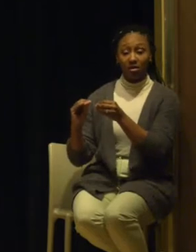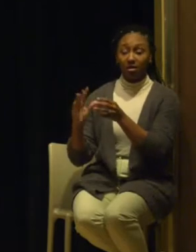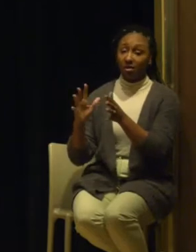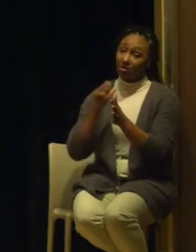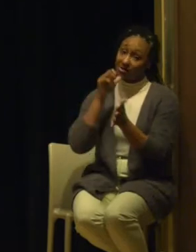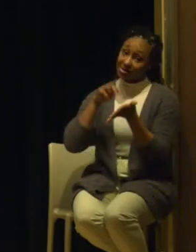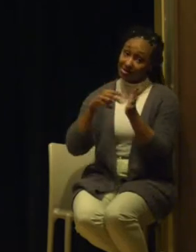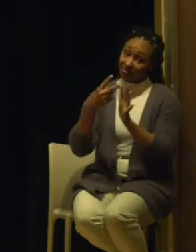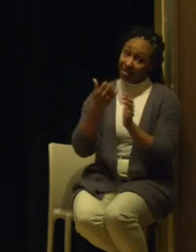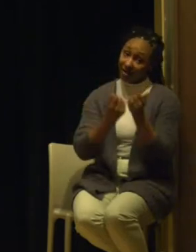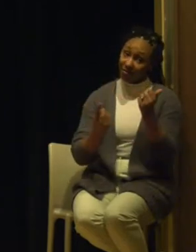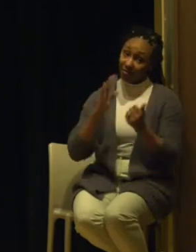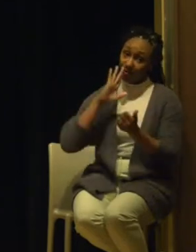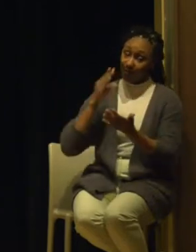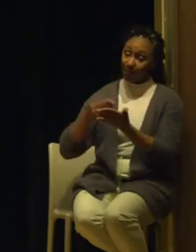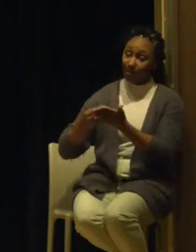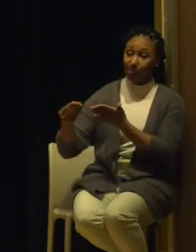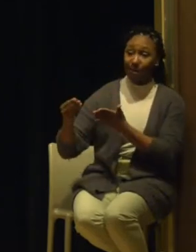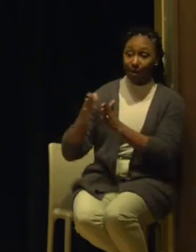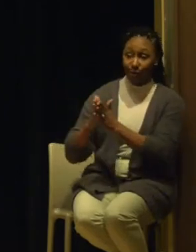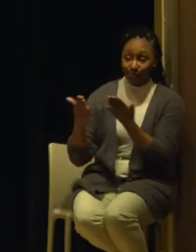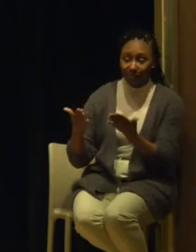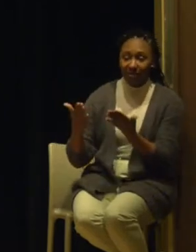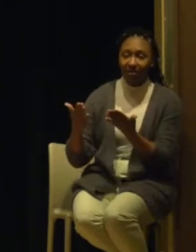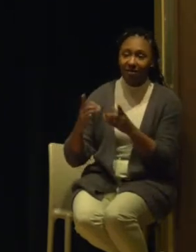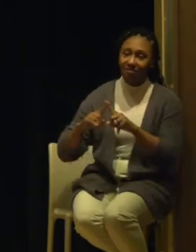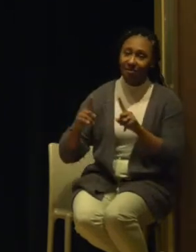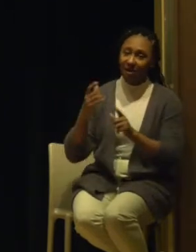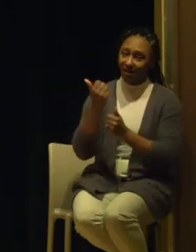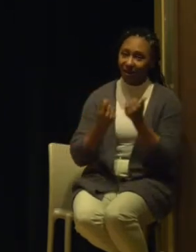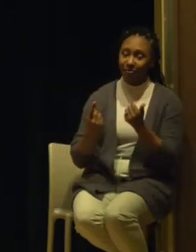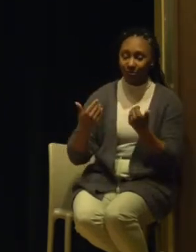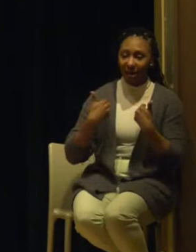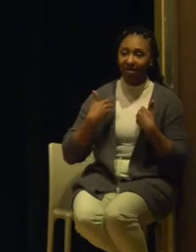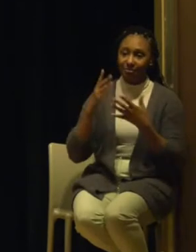your book. If you write one, but everybody does have a story.